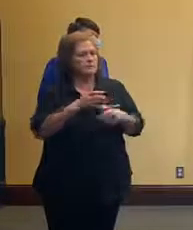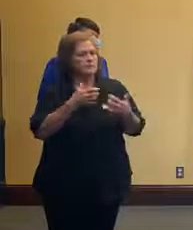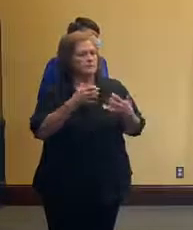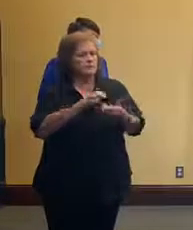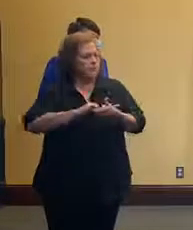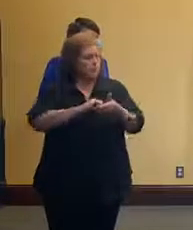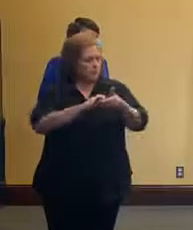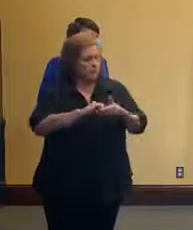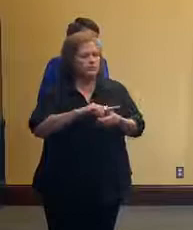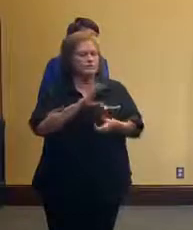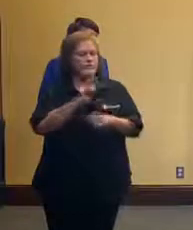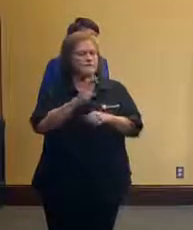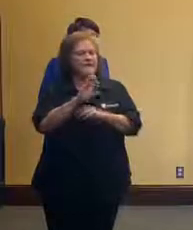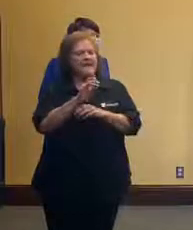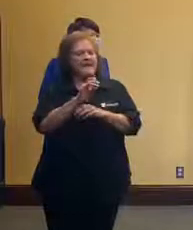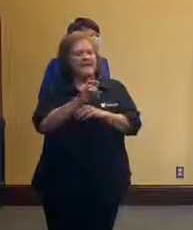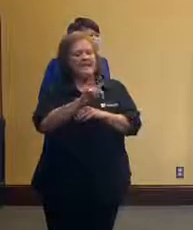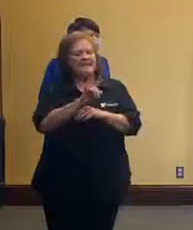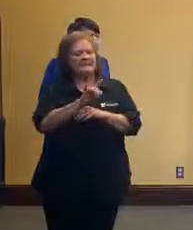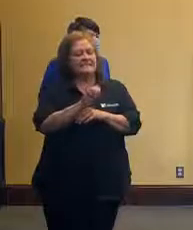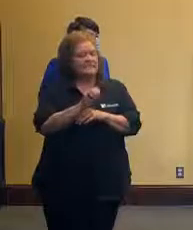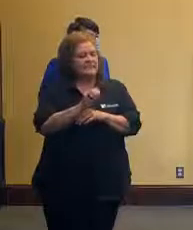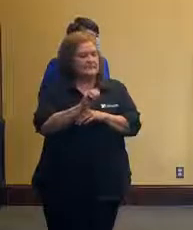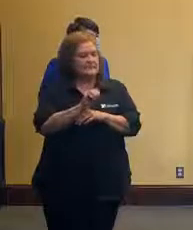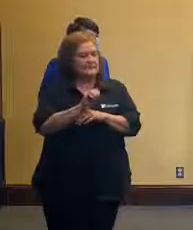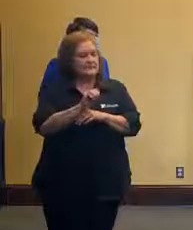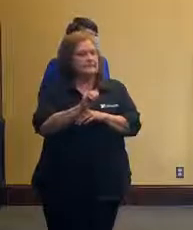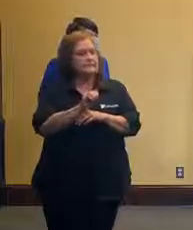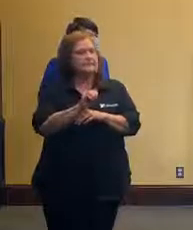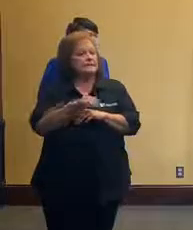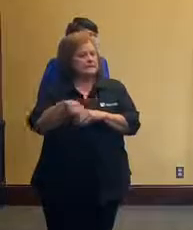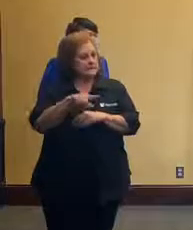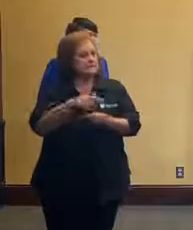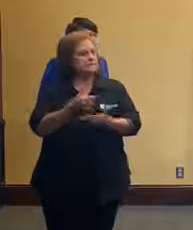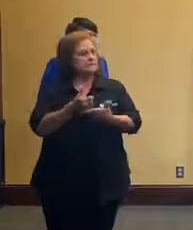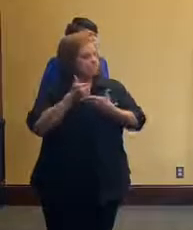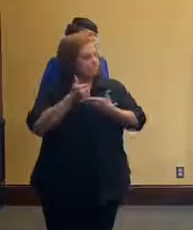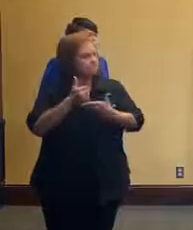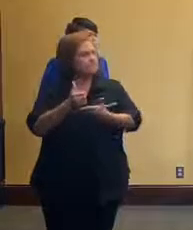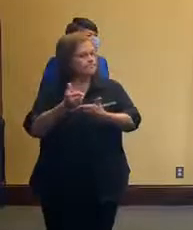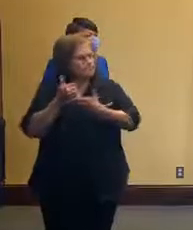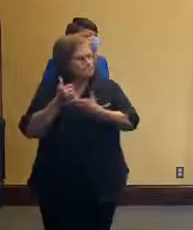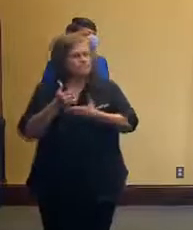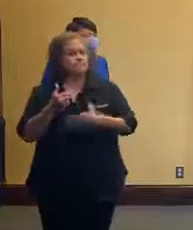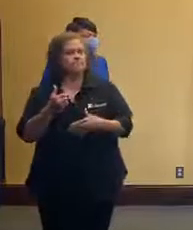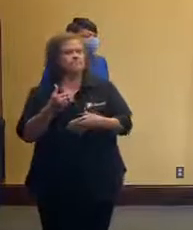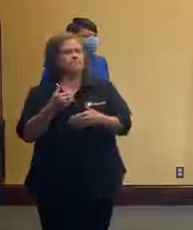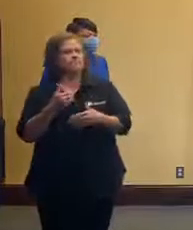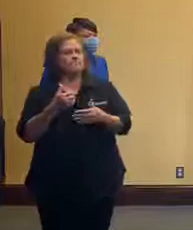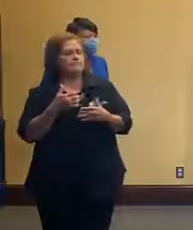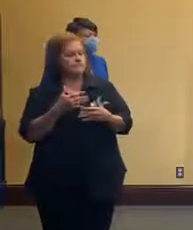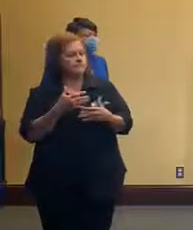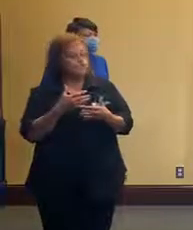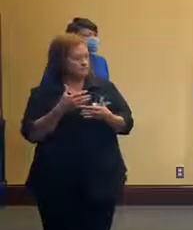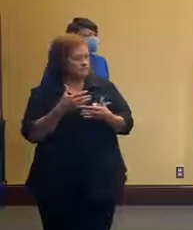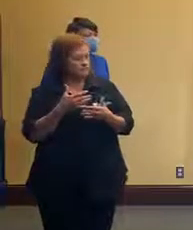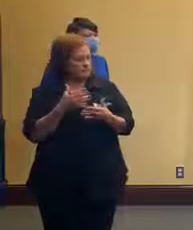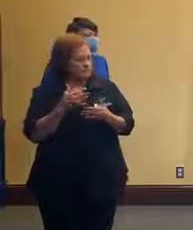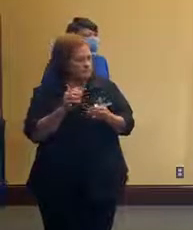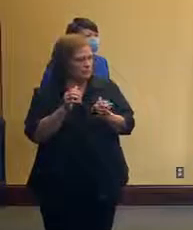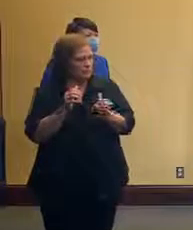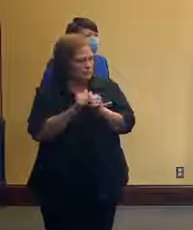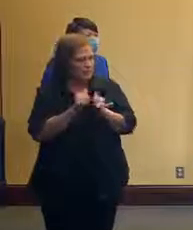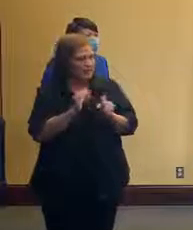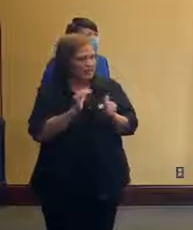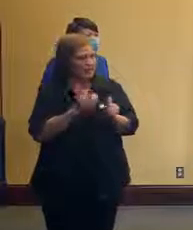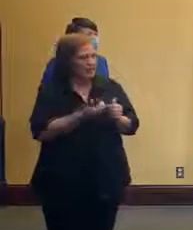at the table with us, and there's a lot of goodwill and opportunity. We had some external work done, and it's